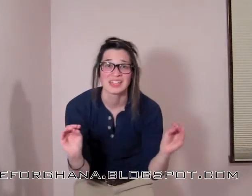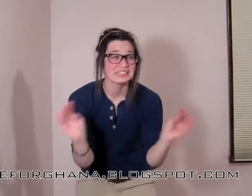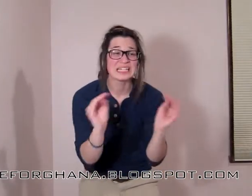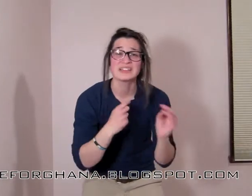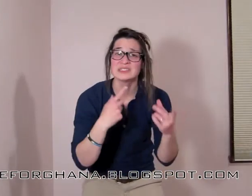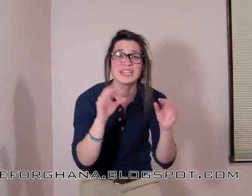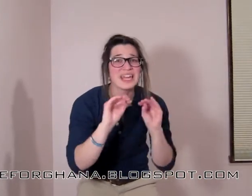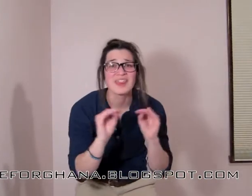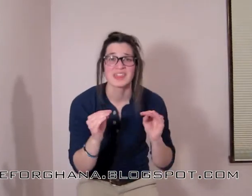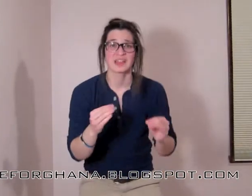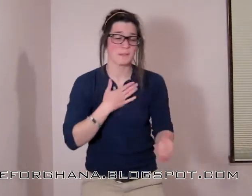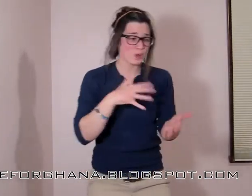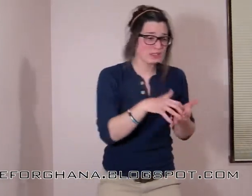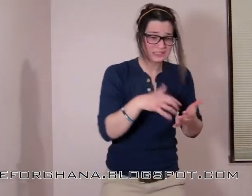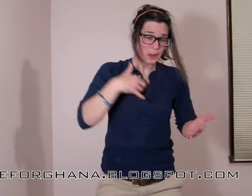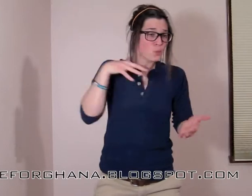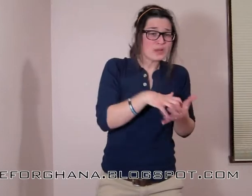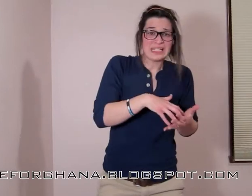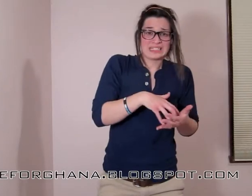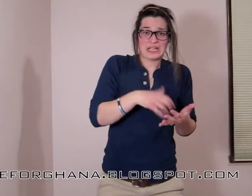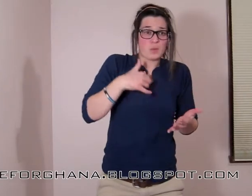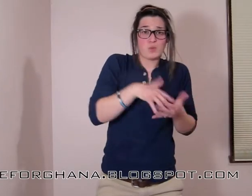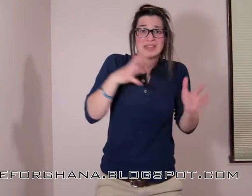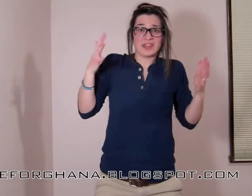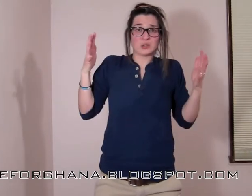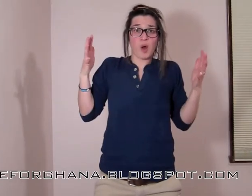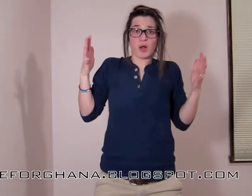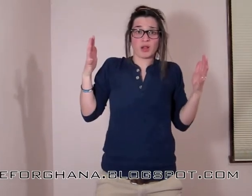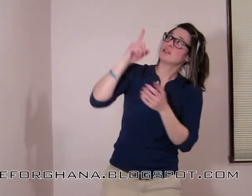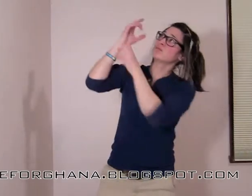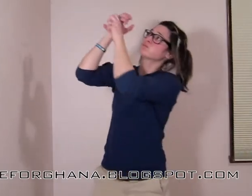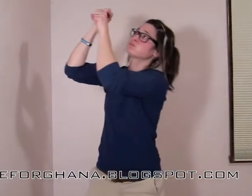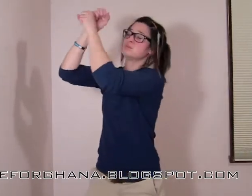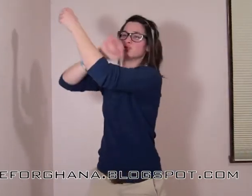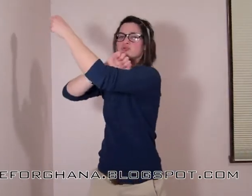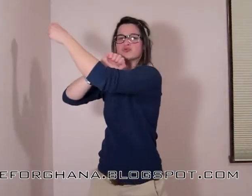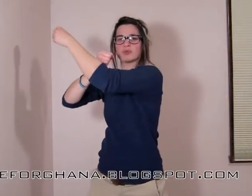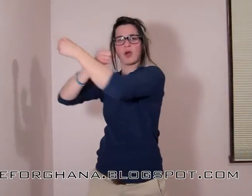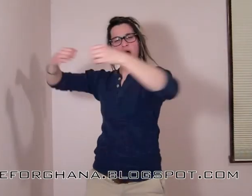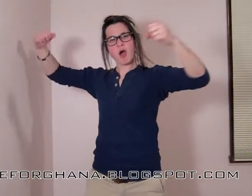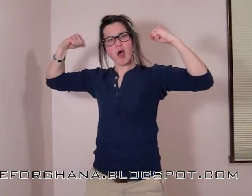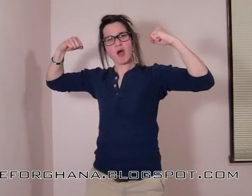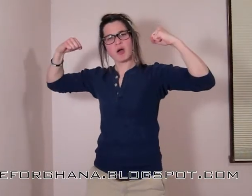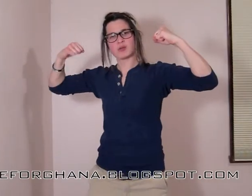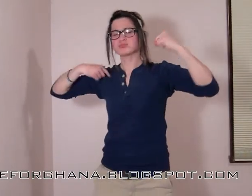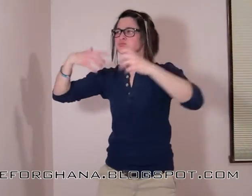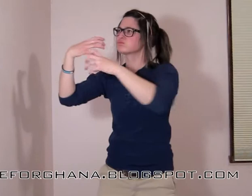anything. I can't take any of the credit. I'm weak, and that's all. So I'm holding tight to His strength through